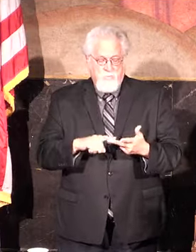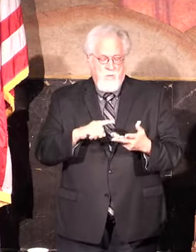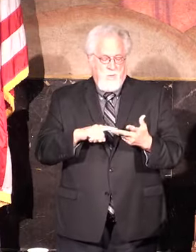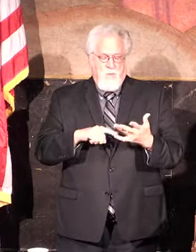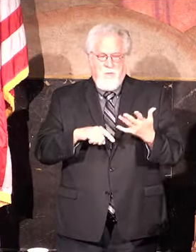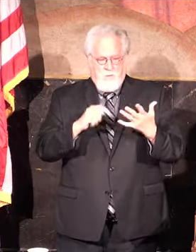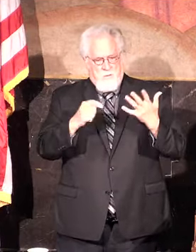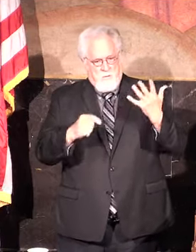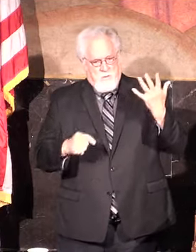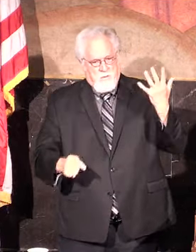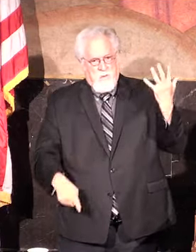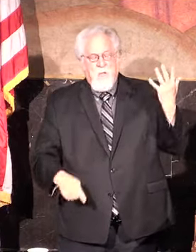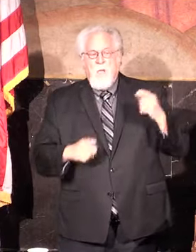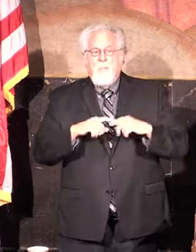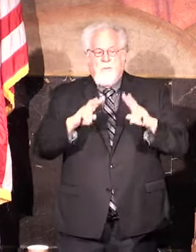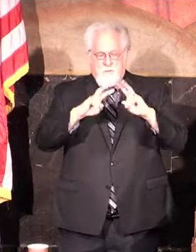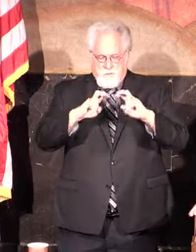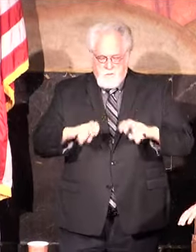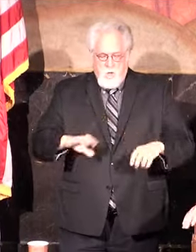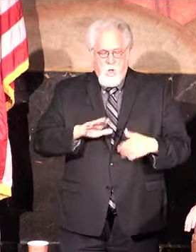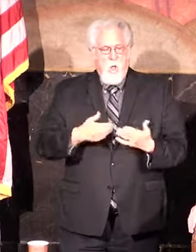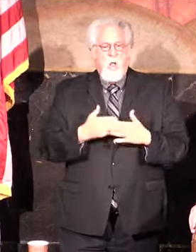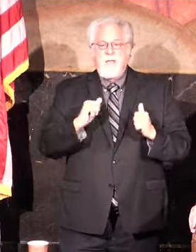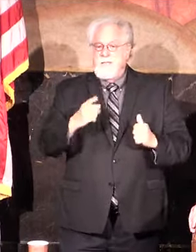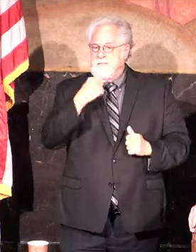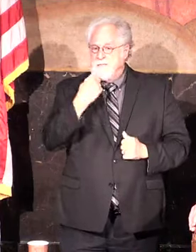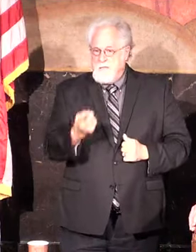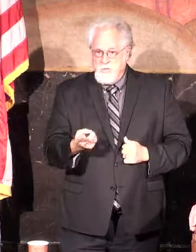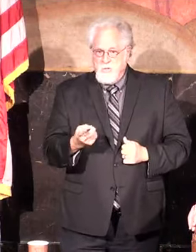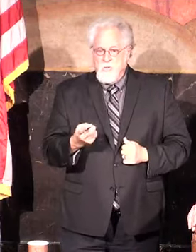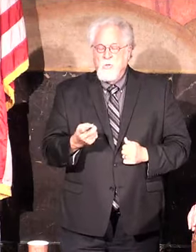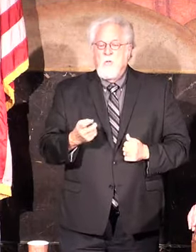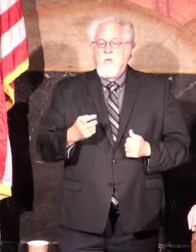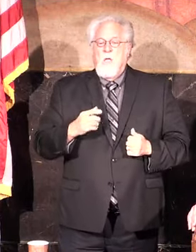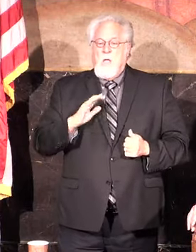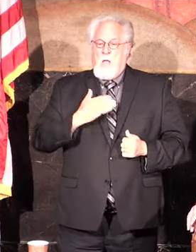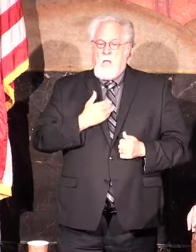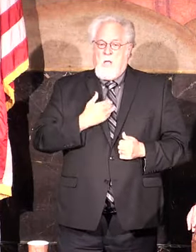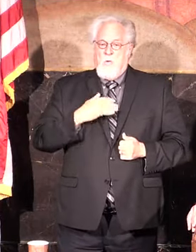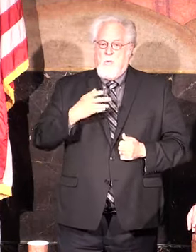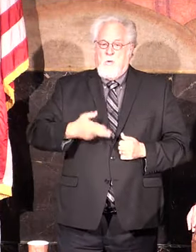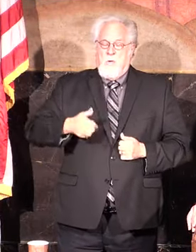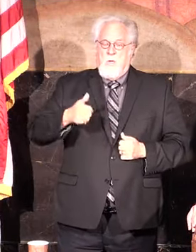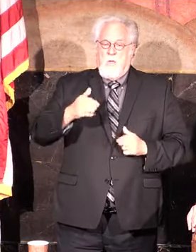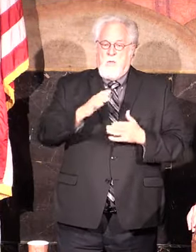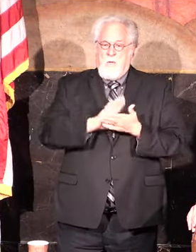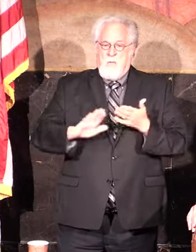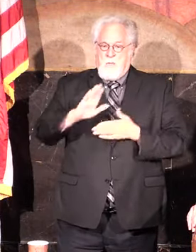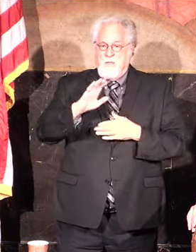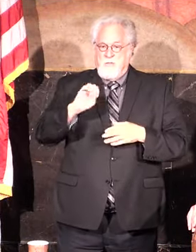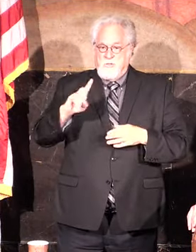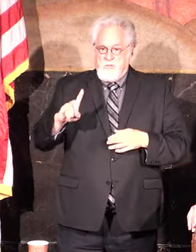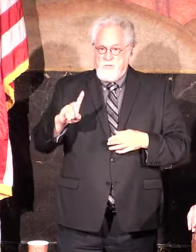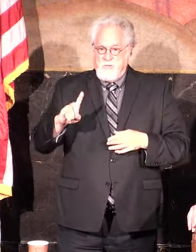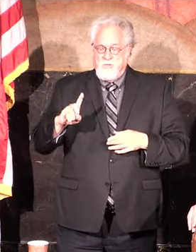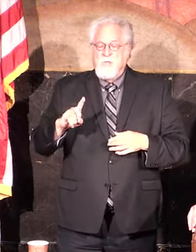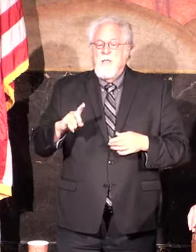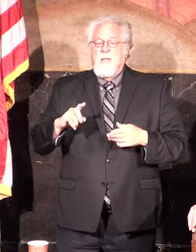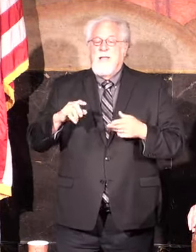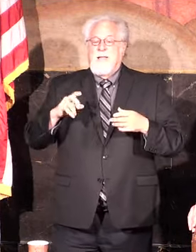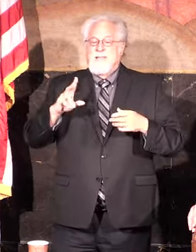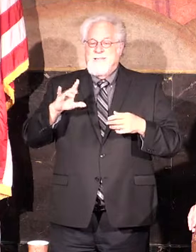all of these things are being looked at. I can tell you that just recently our higher education education community completed tabletop